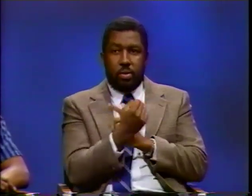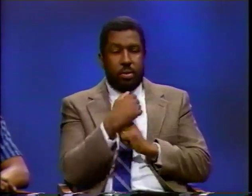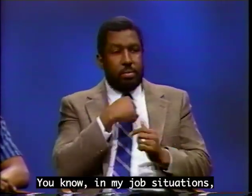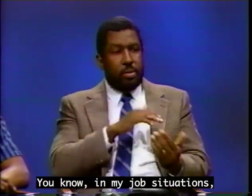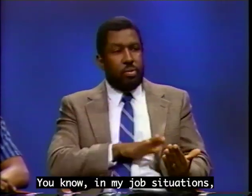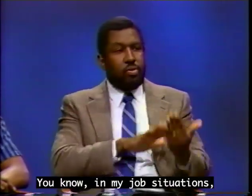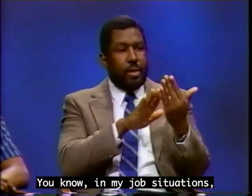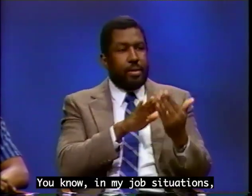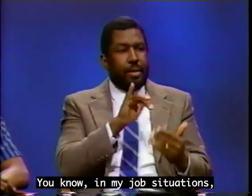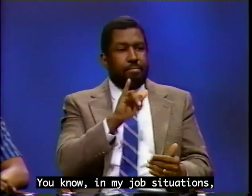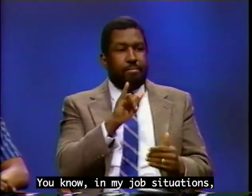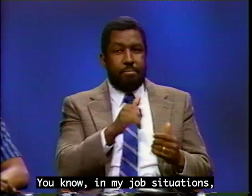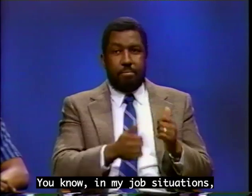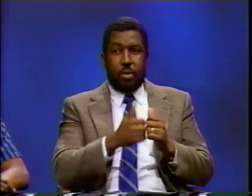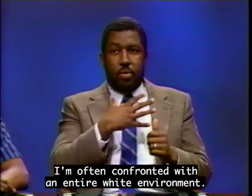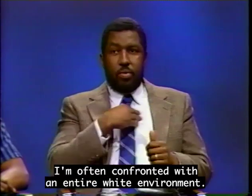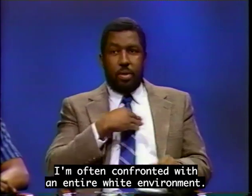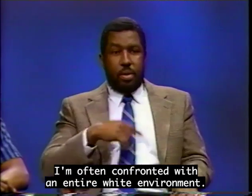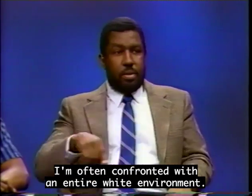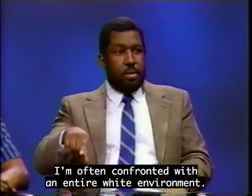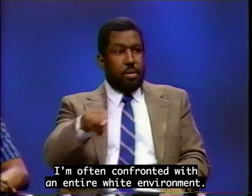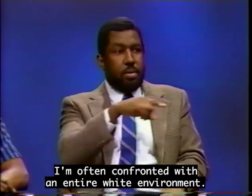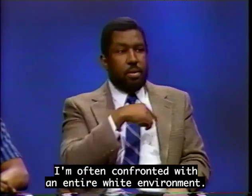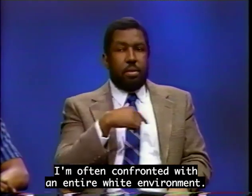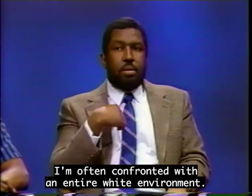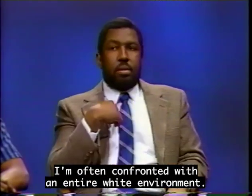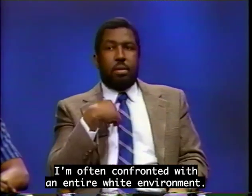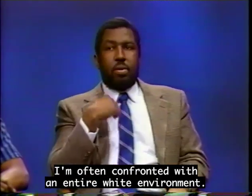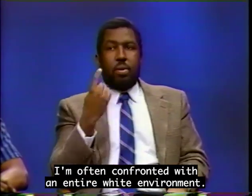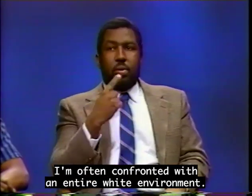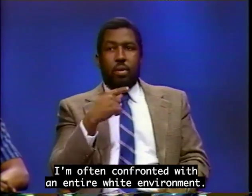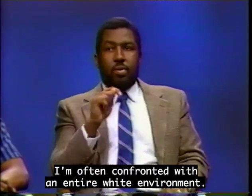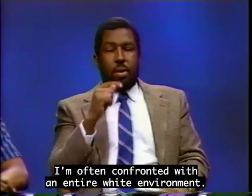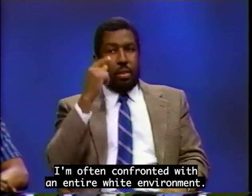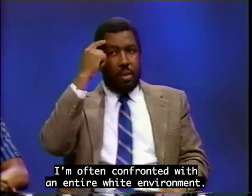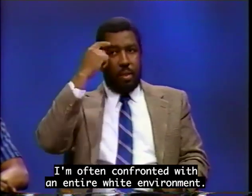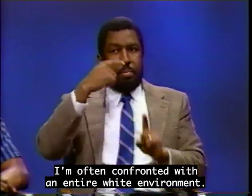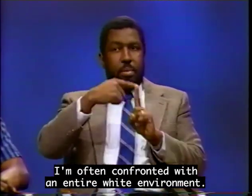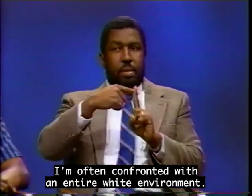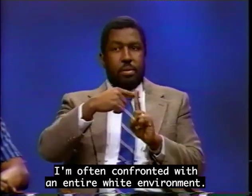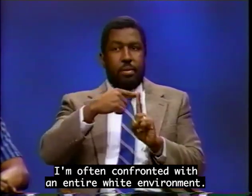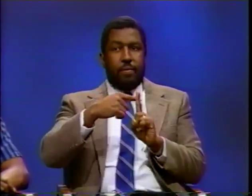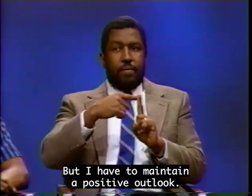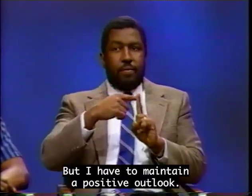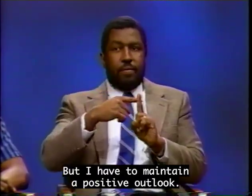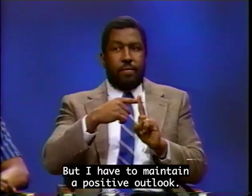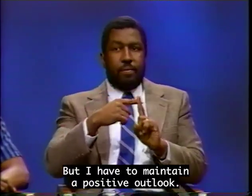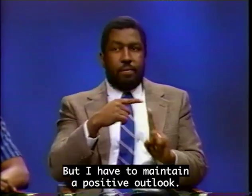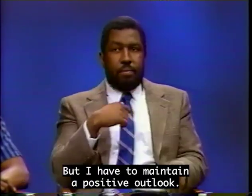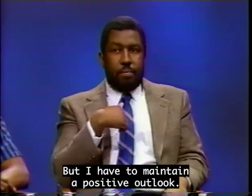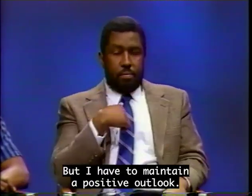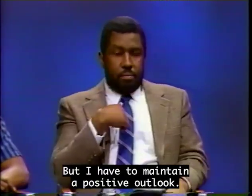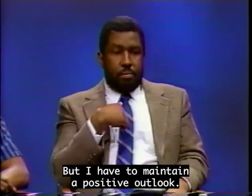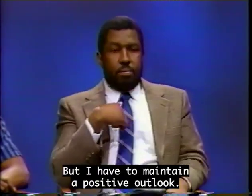You know, in my job situations, I'm often confronted with an entire white environment, but I have to maintain a positive